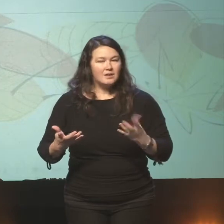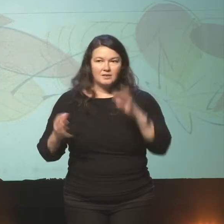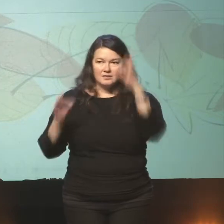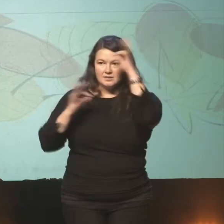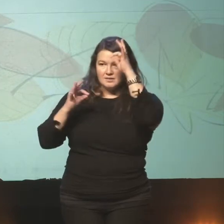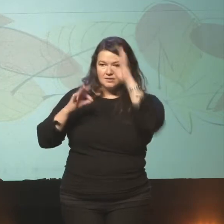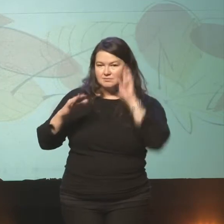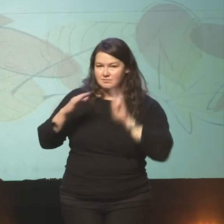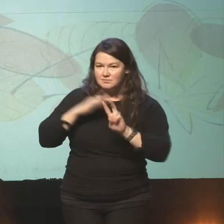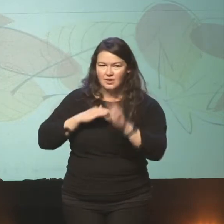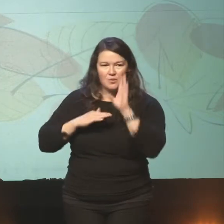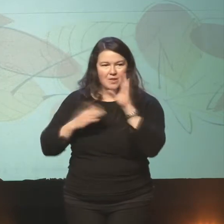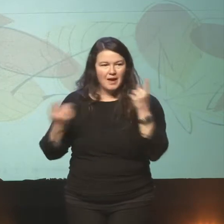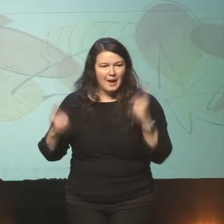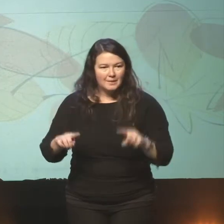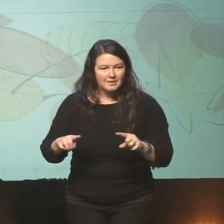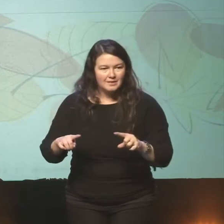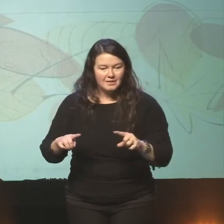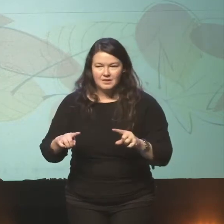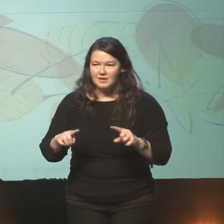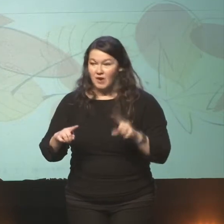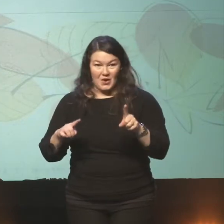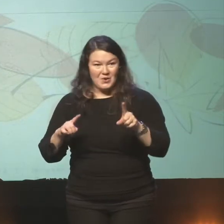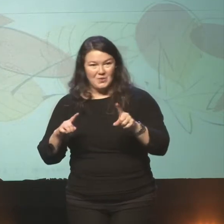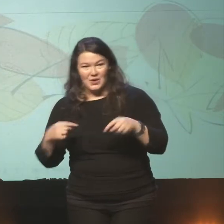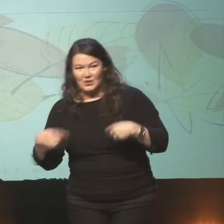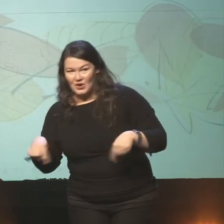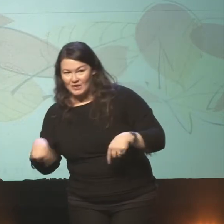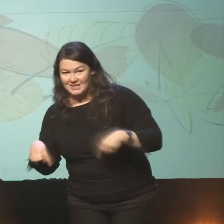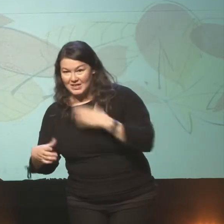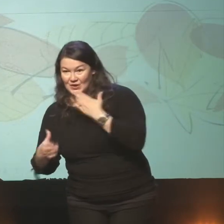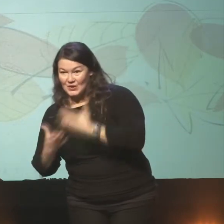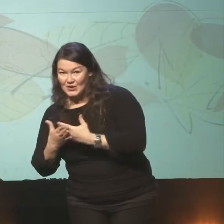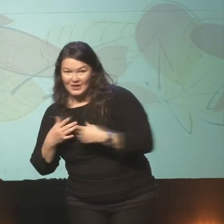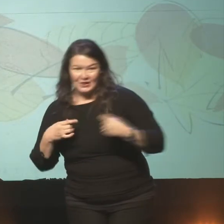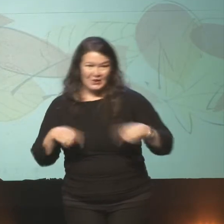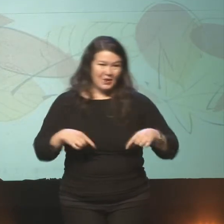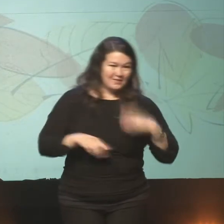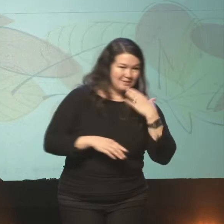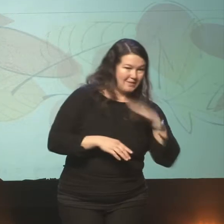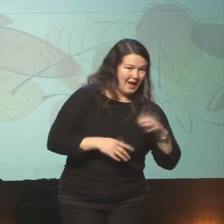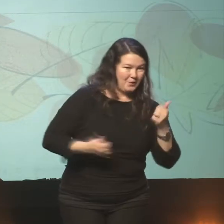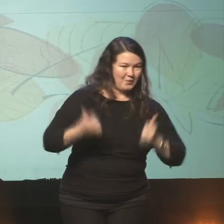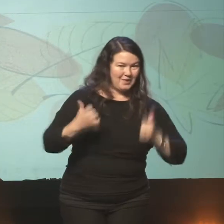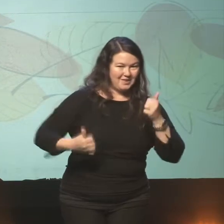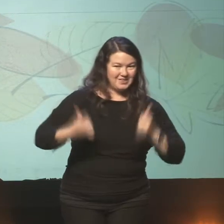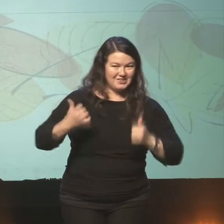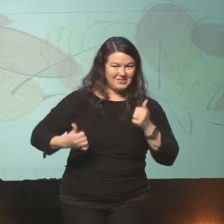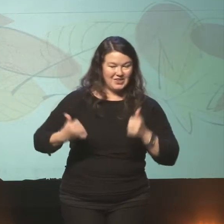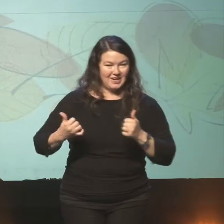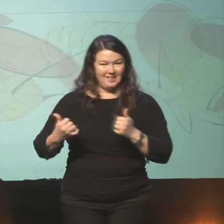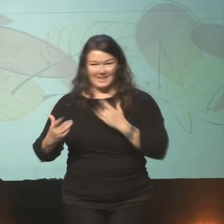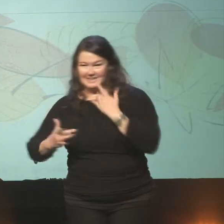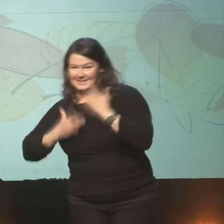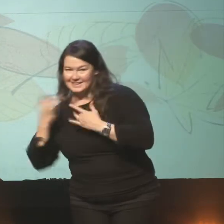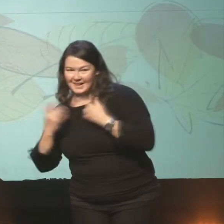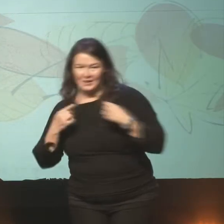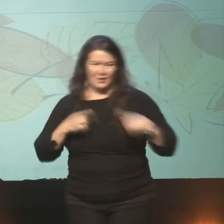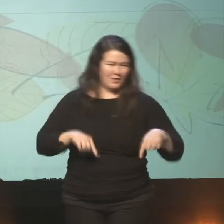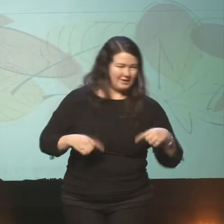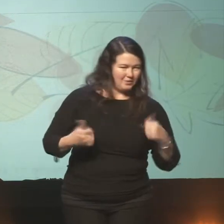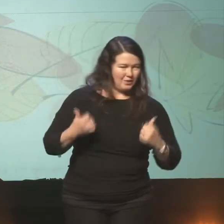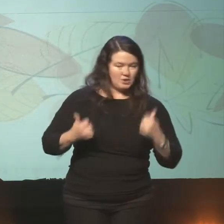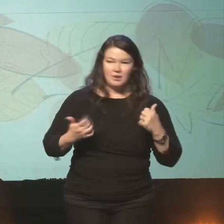what's happening? You're just being kind of picked up. Are you nervous good or nervous bad, right? You have that experience? Nervous good or nervous bad? Maybe there's a